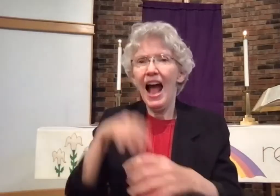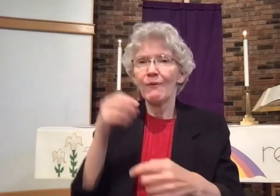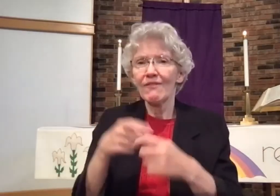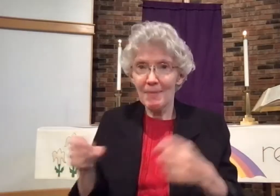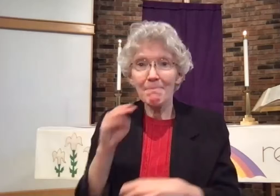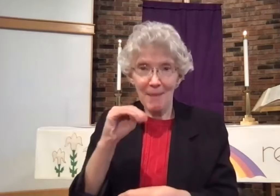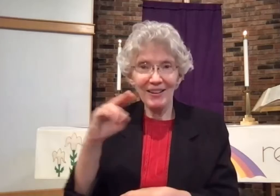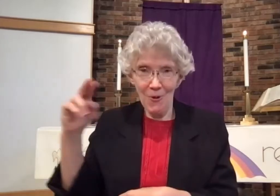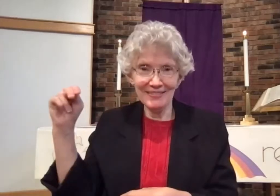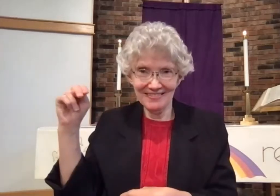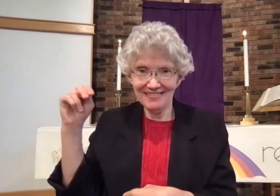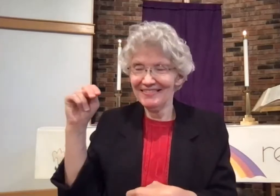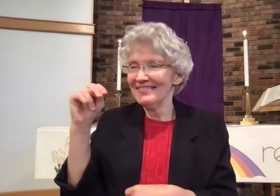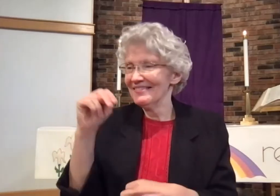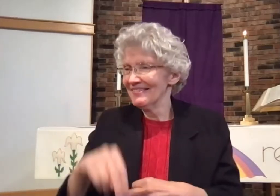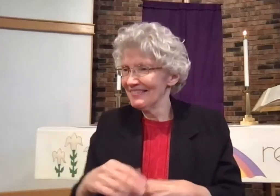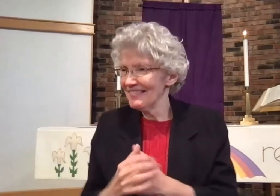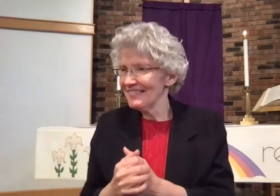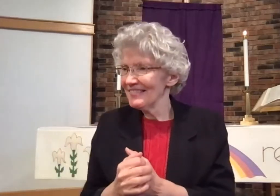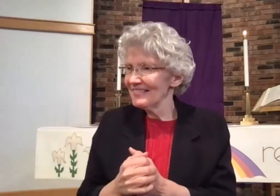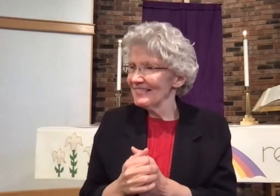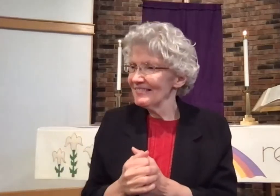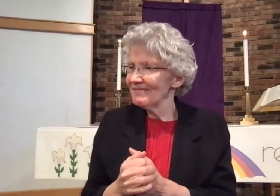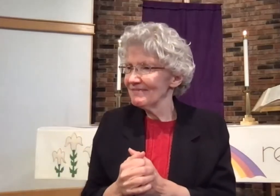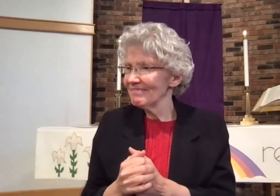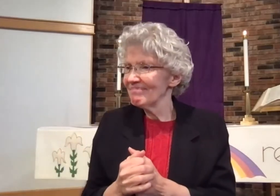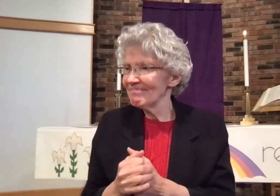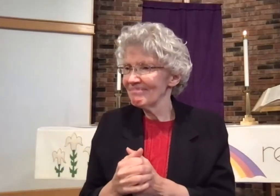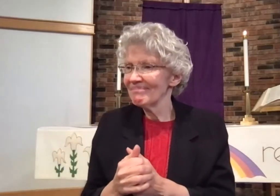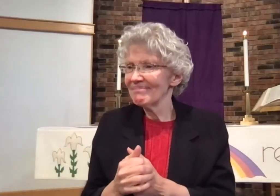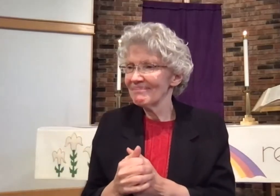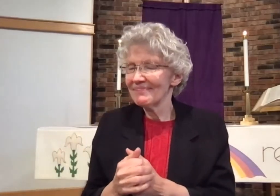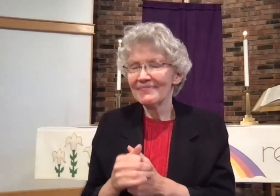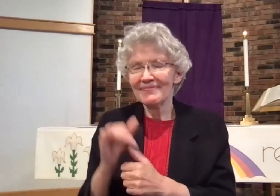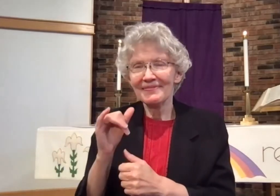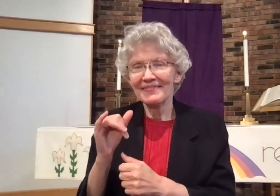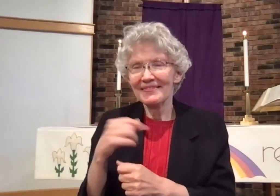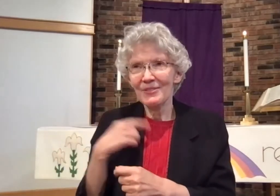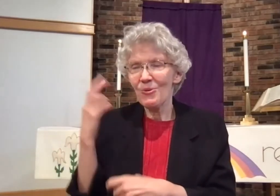I hope that some good can come out of this situation that we've been through as a community.